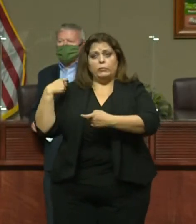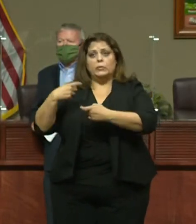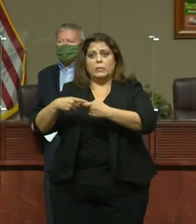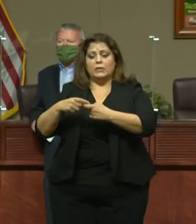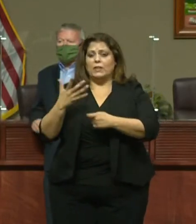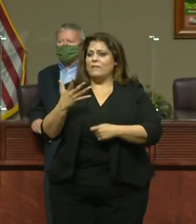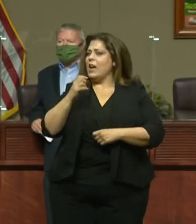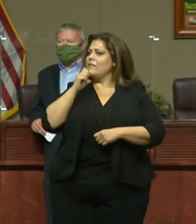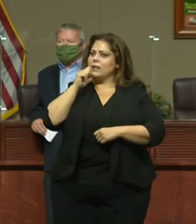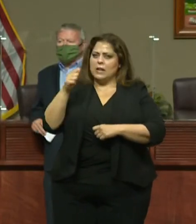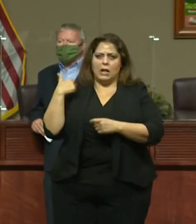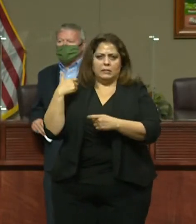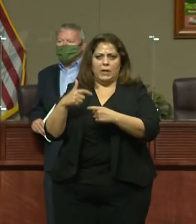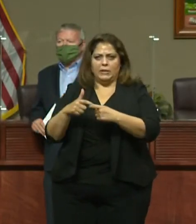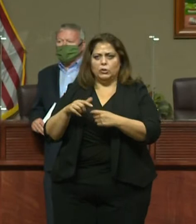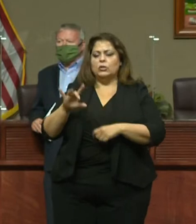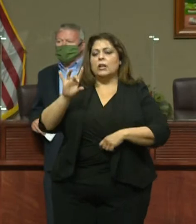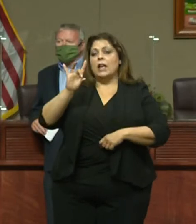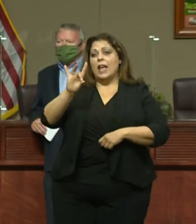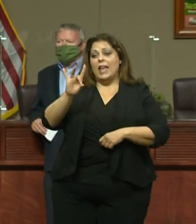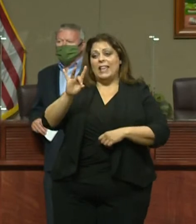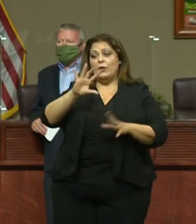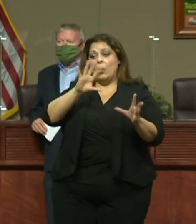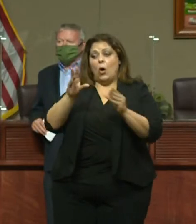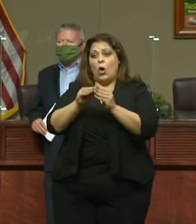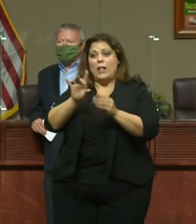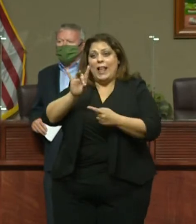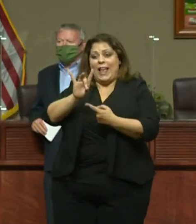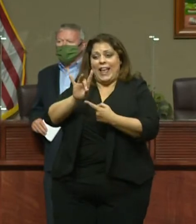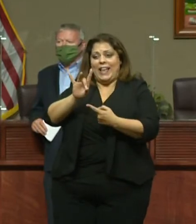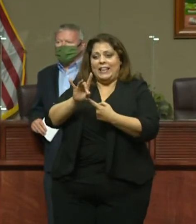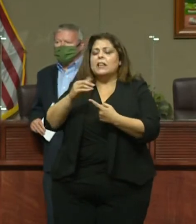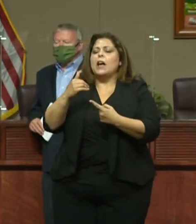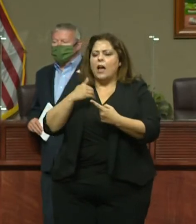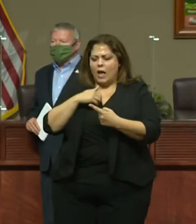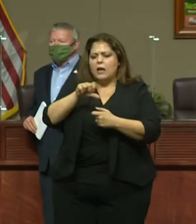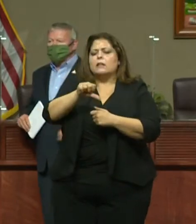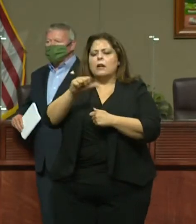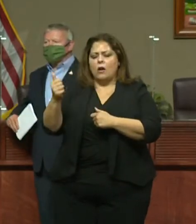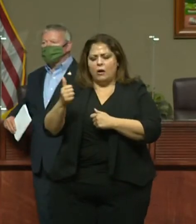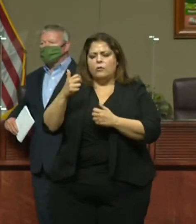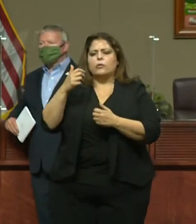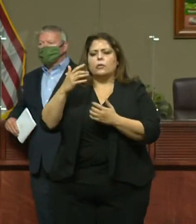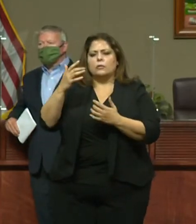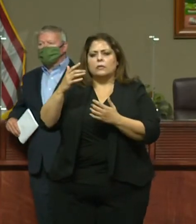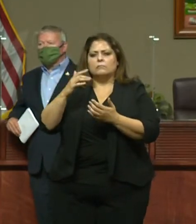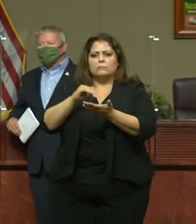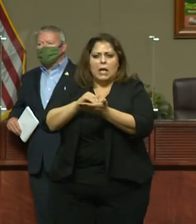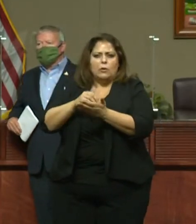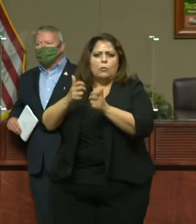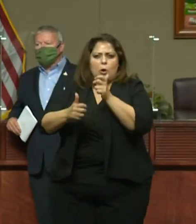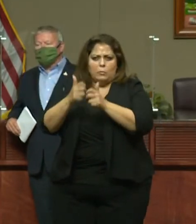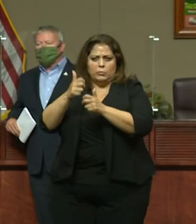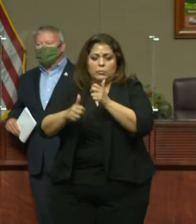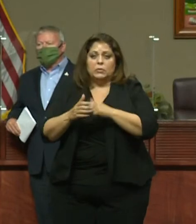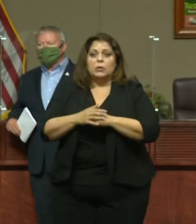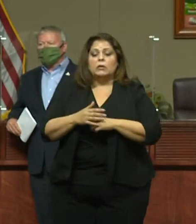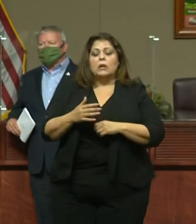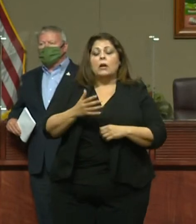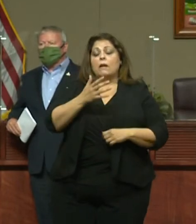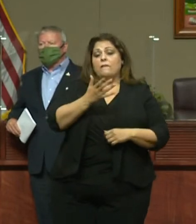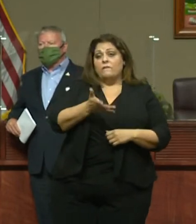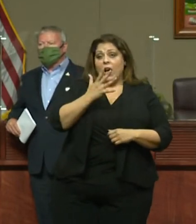5 were non-Hispanic. All eight of these had known underlying health conditions. 5 of the dates of death are from